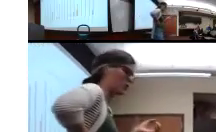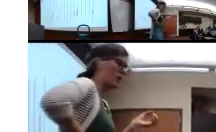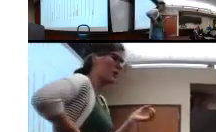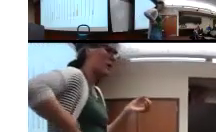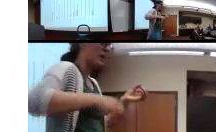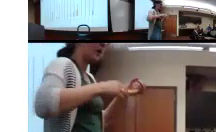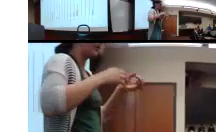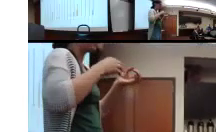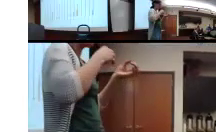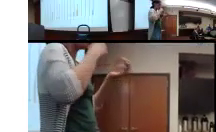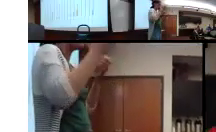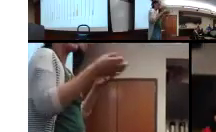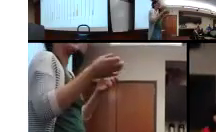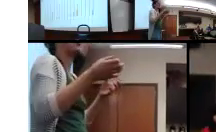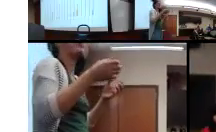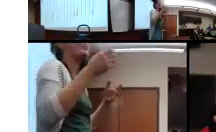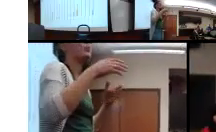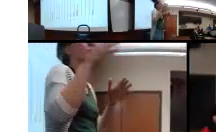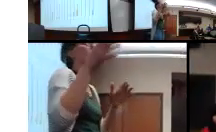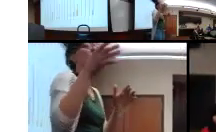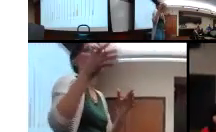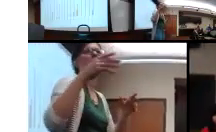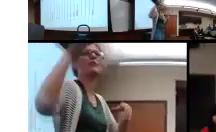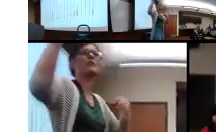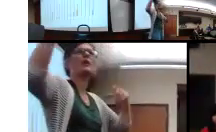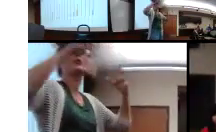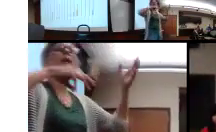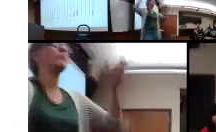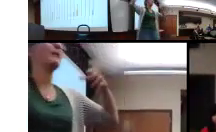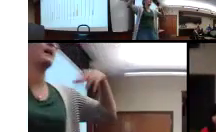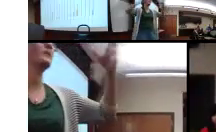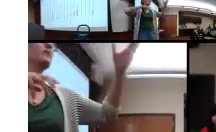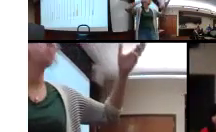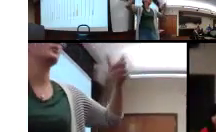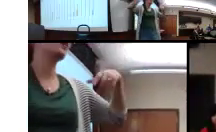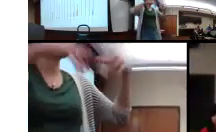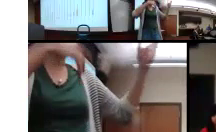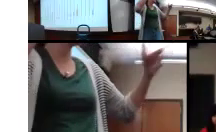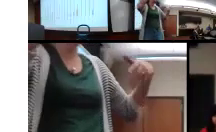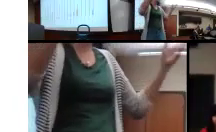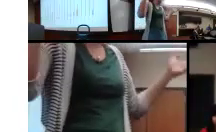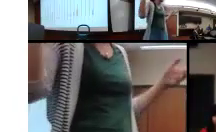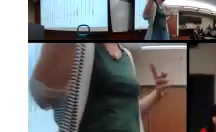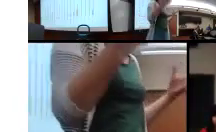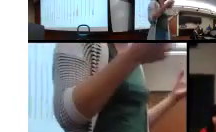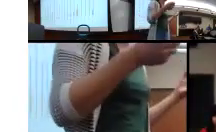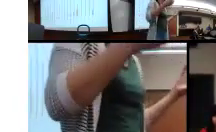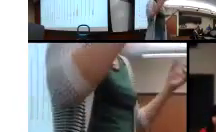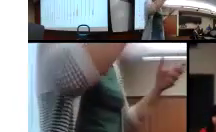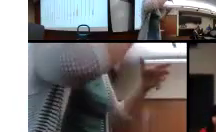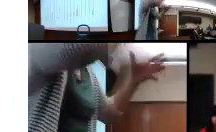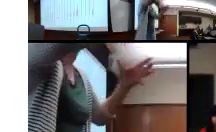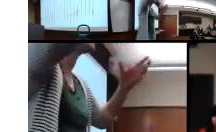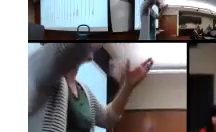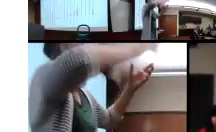know, research on home signs or people who are deaf but sort of get by, you know, exist in their hearing communities anyway,